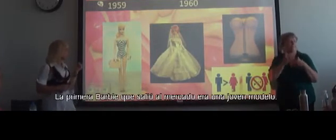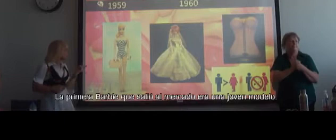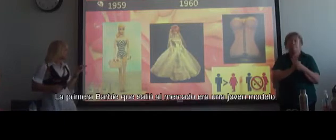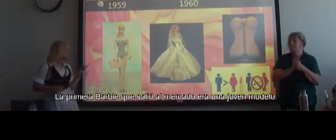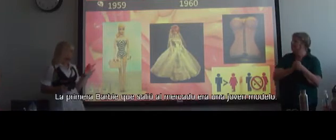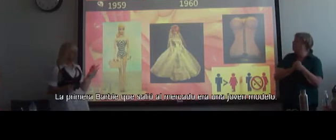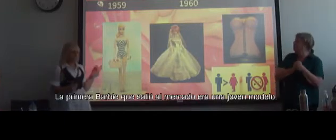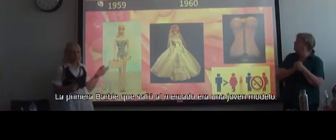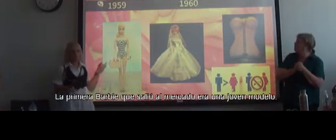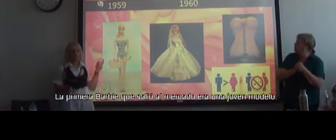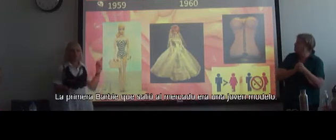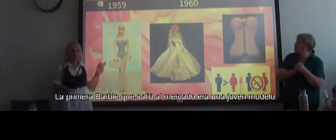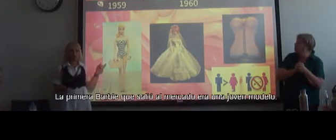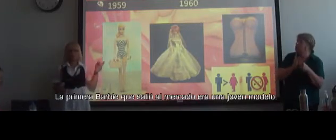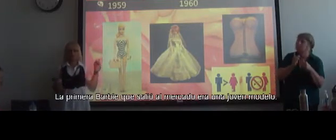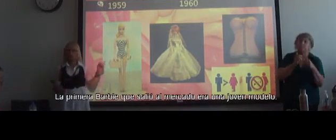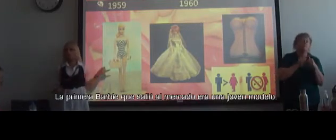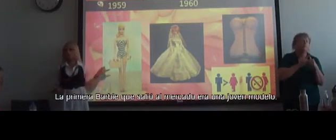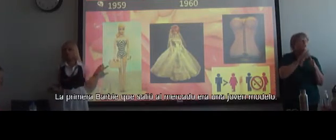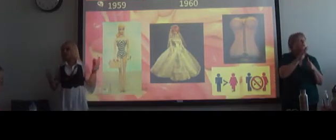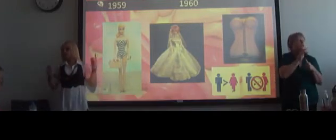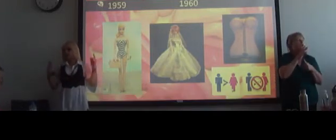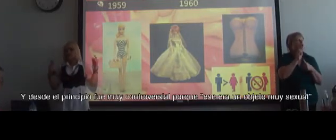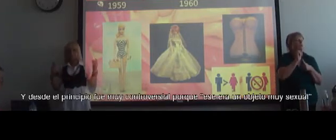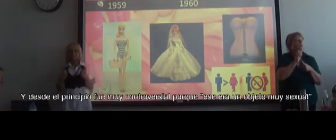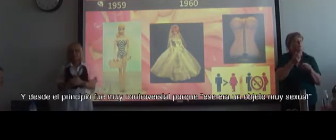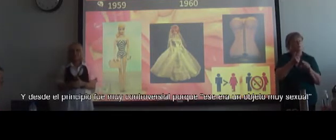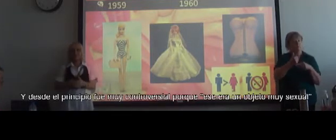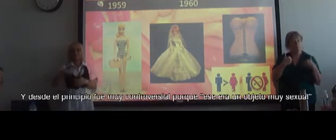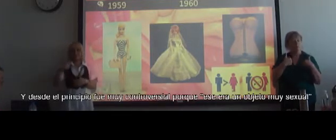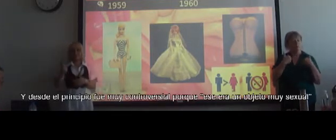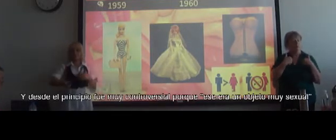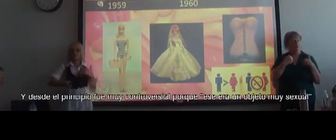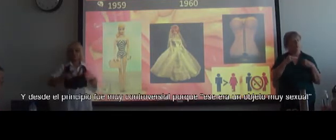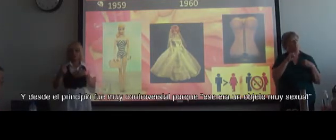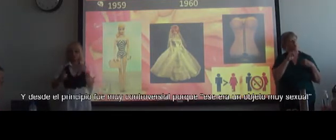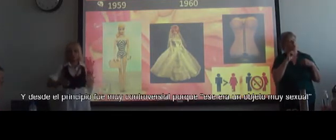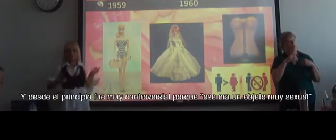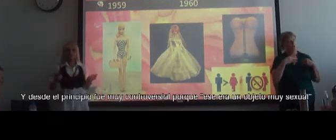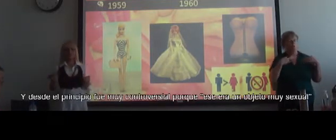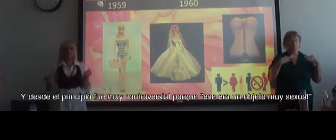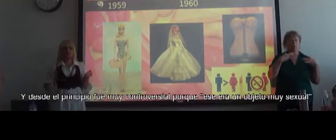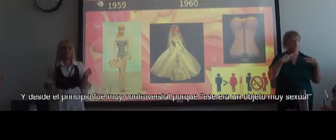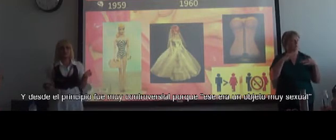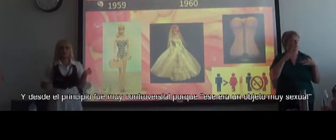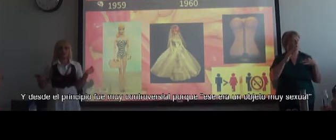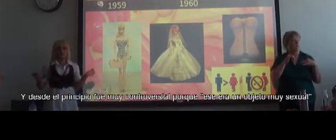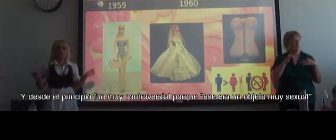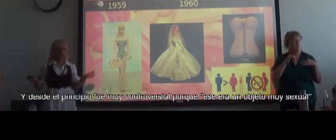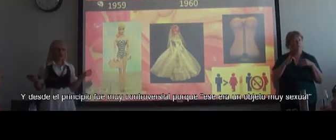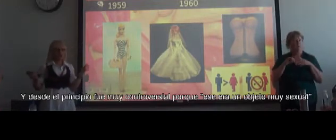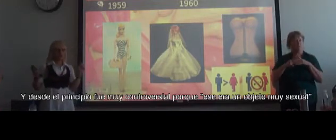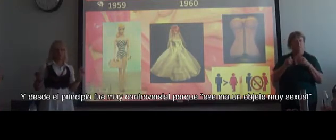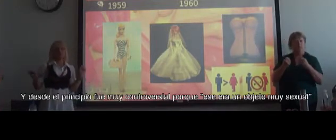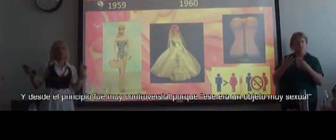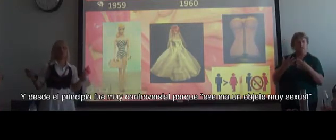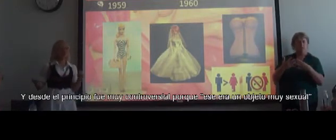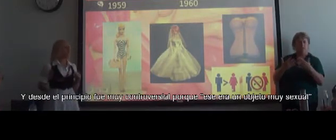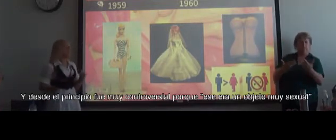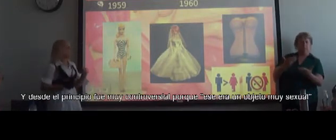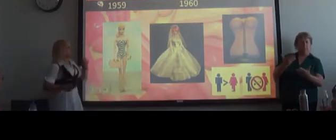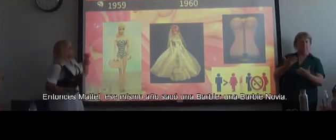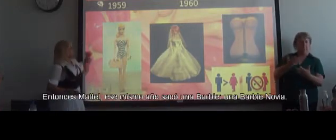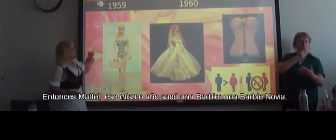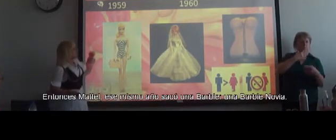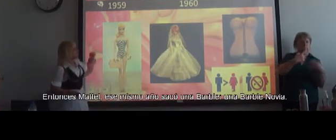Barbie that came onto the market was a young model, and since the beginning she produced many controversies because that was a very